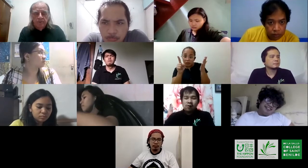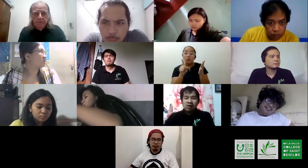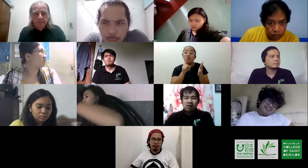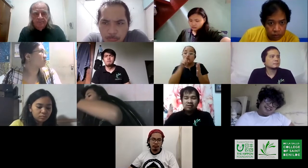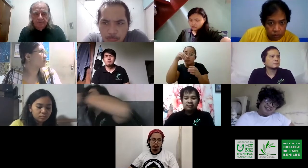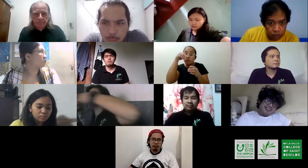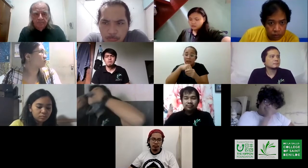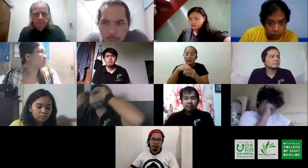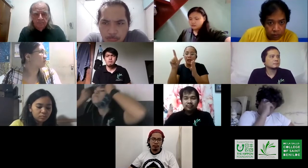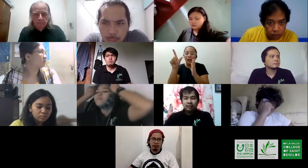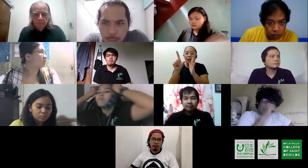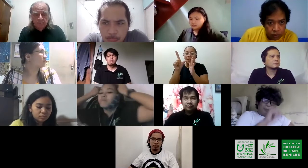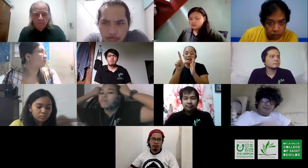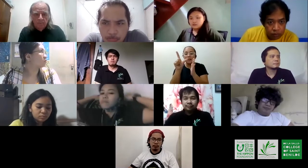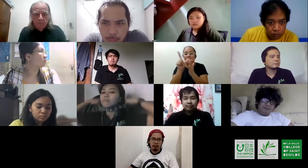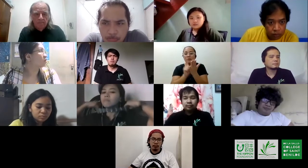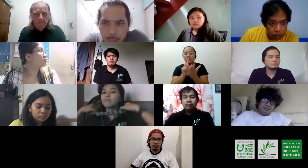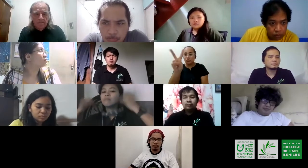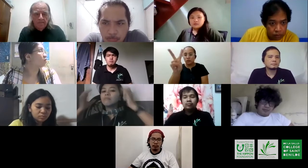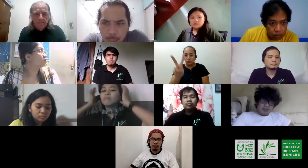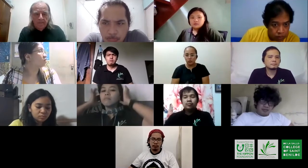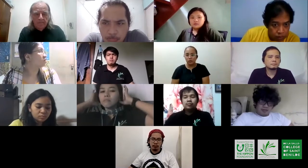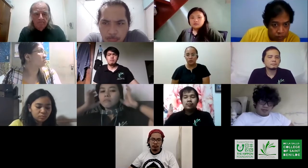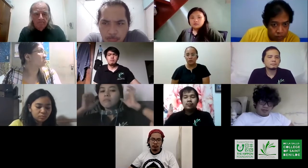share with you here.